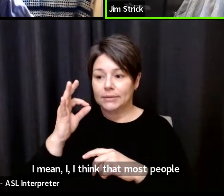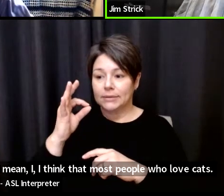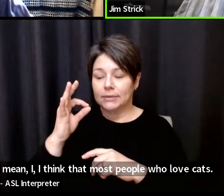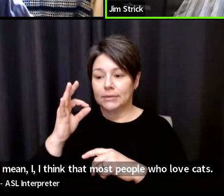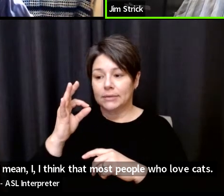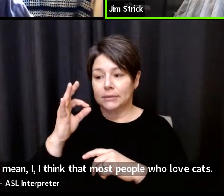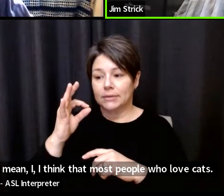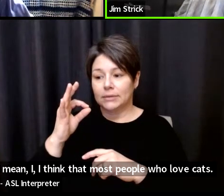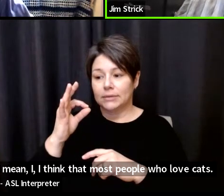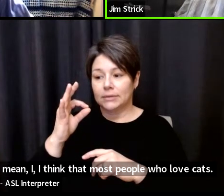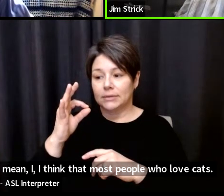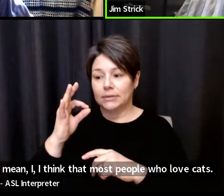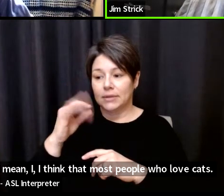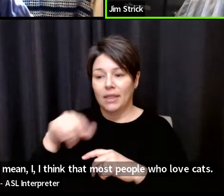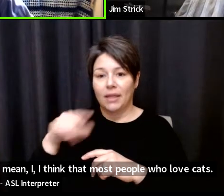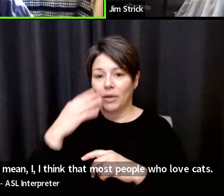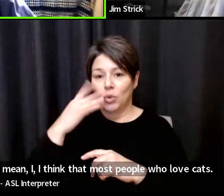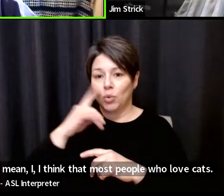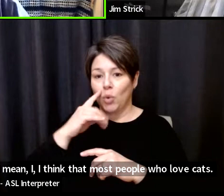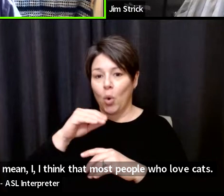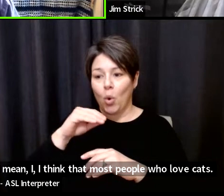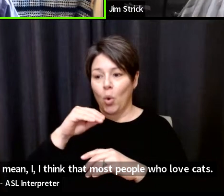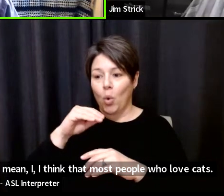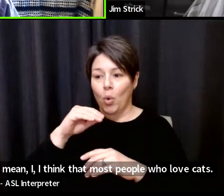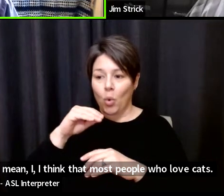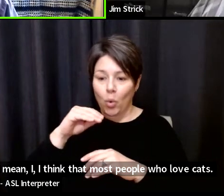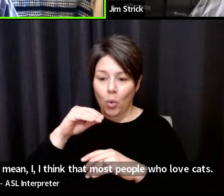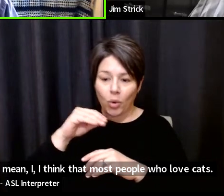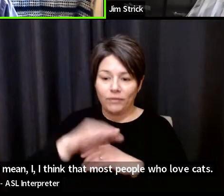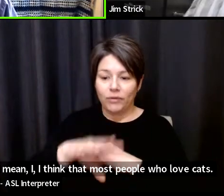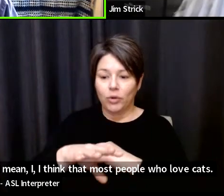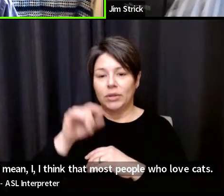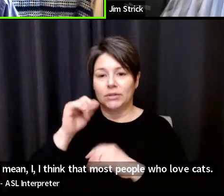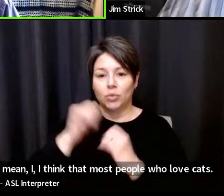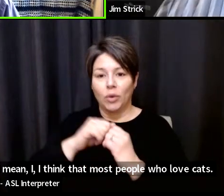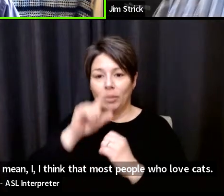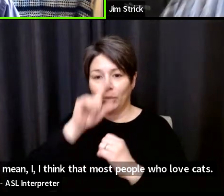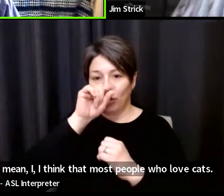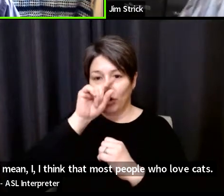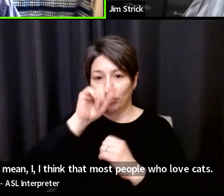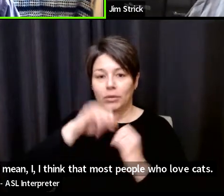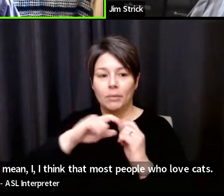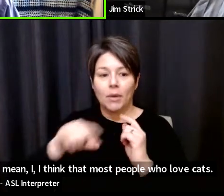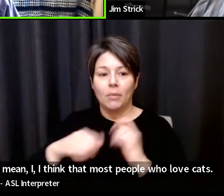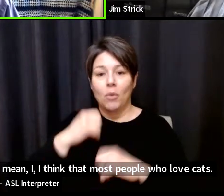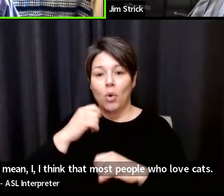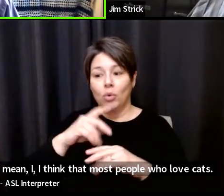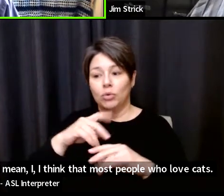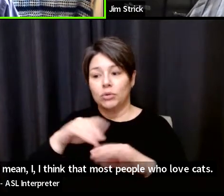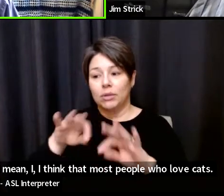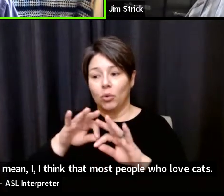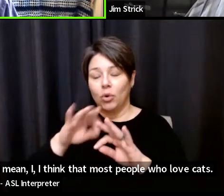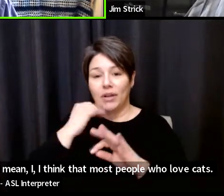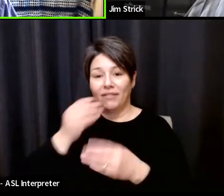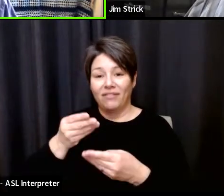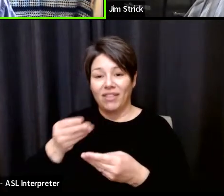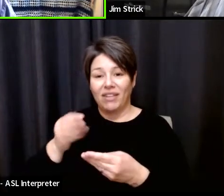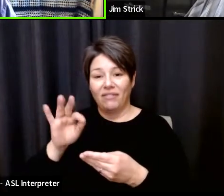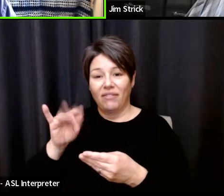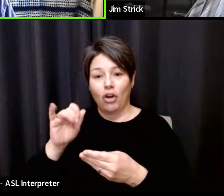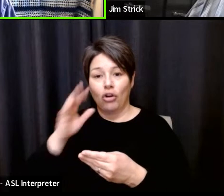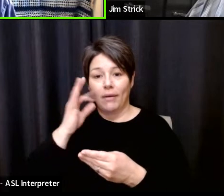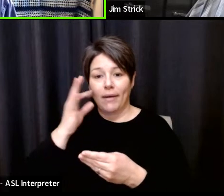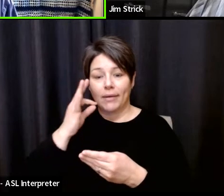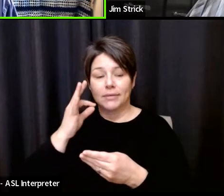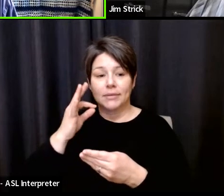don't necessarily know the impact on birds, but the most important thing that you can help people who feed feral cats to understand is that the